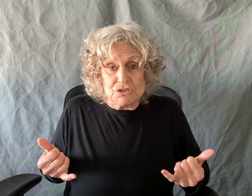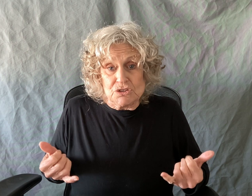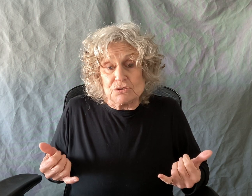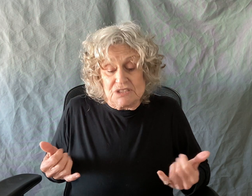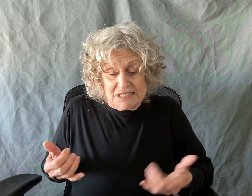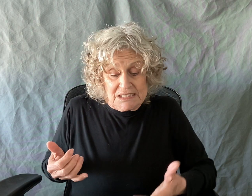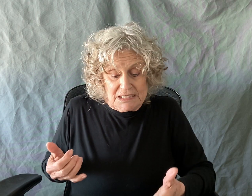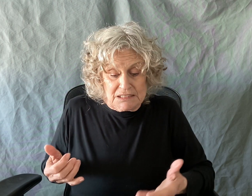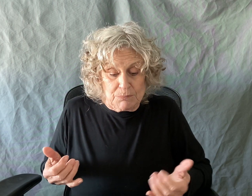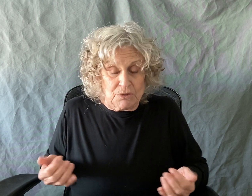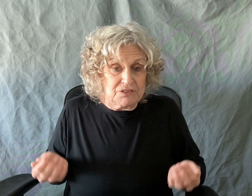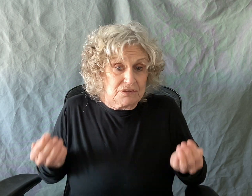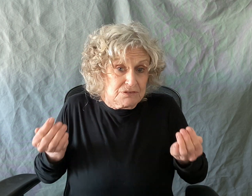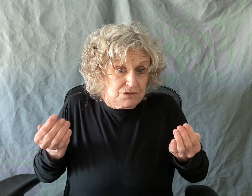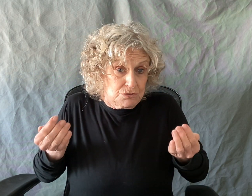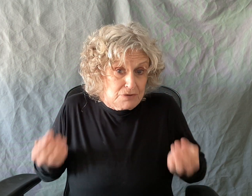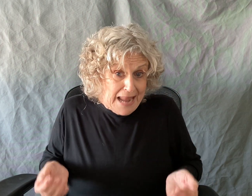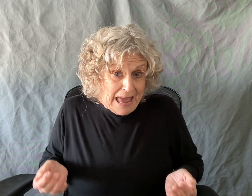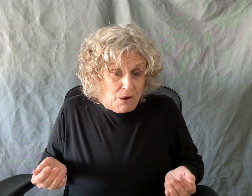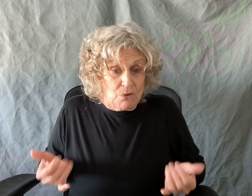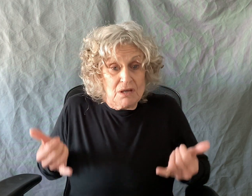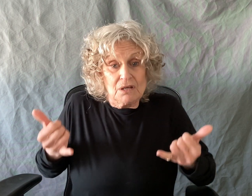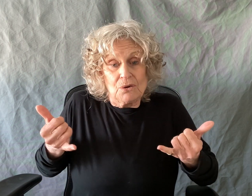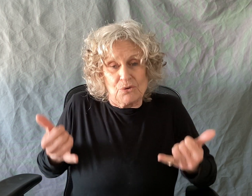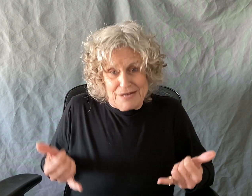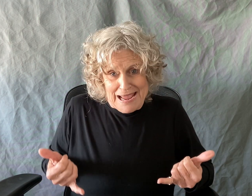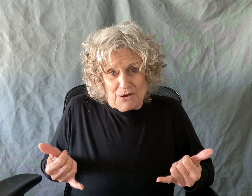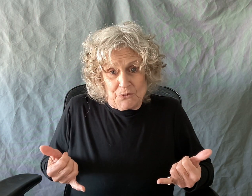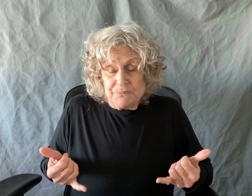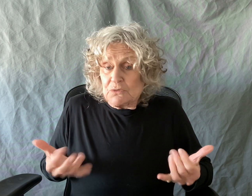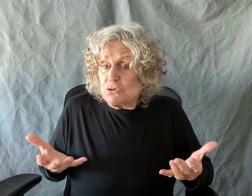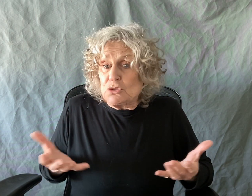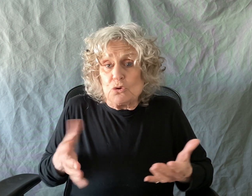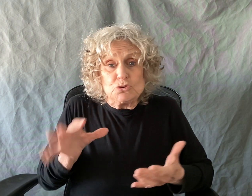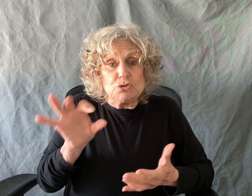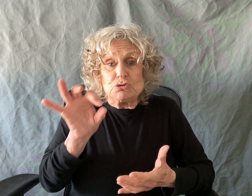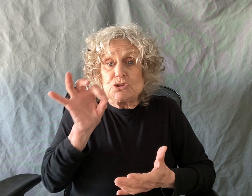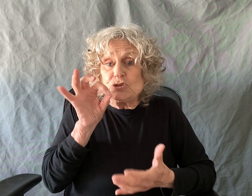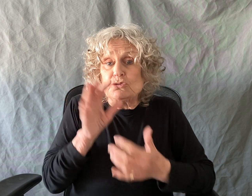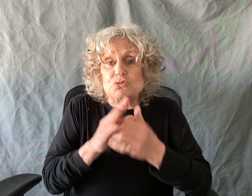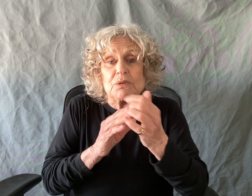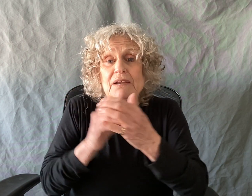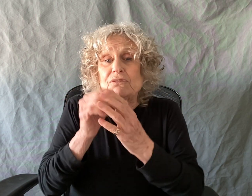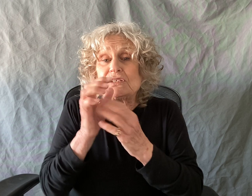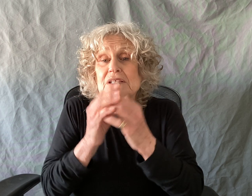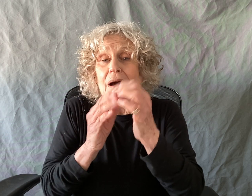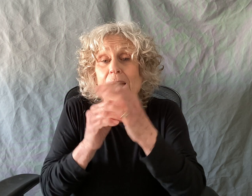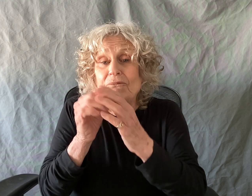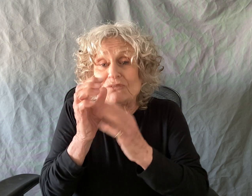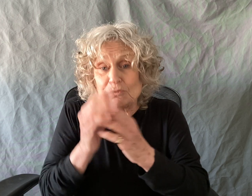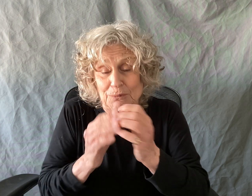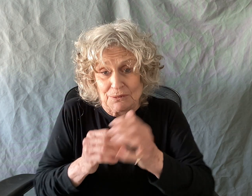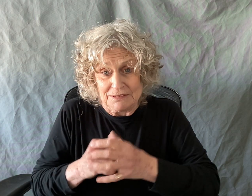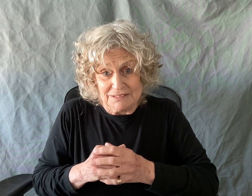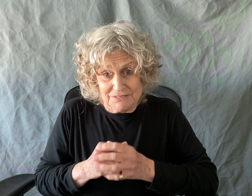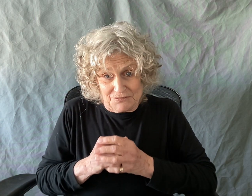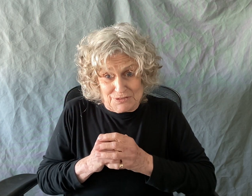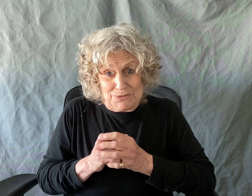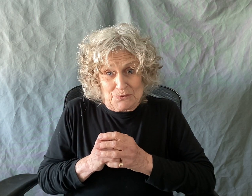you'll see in the book, they'll do now or now. So you choose whatever's comfortable for you.